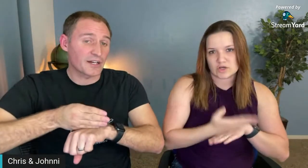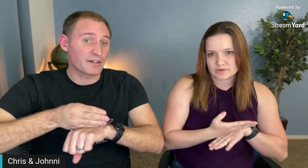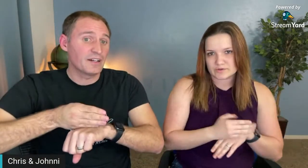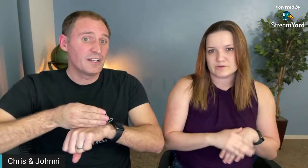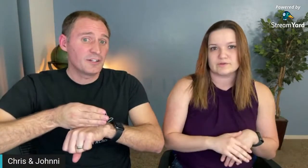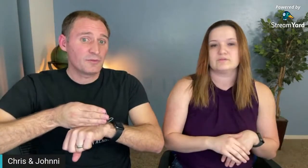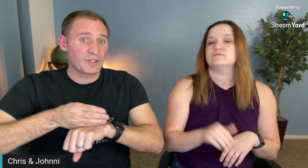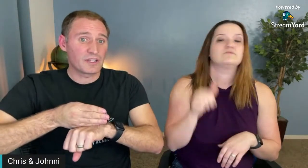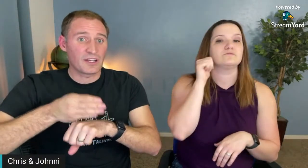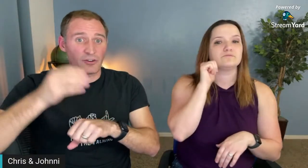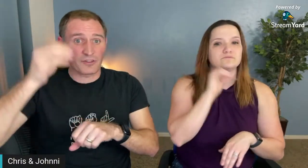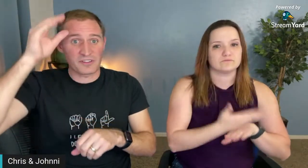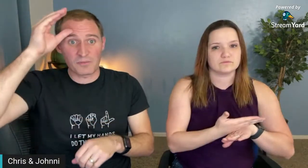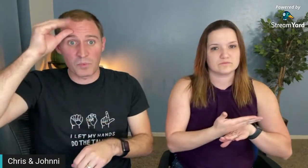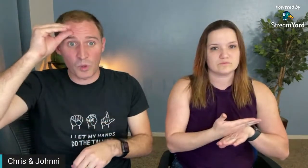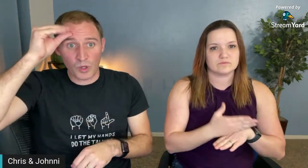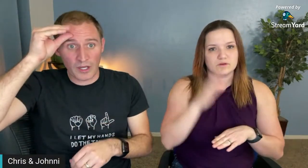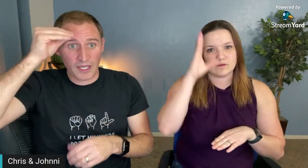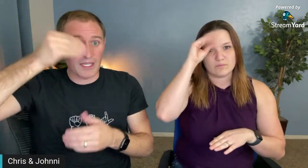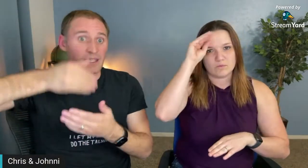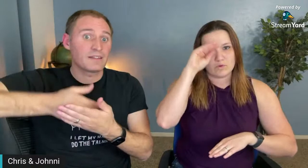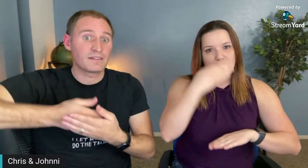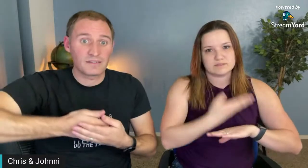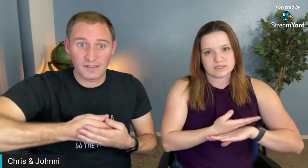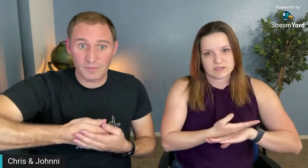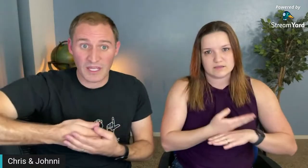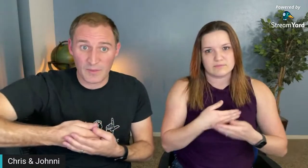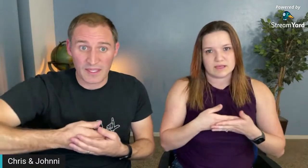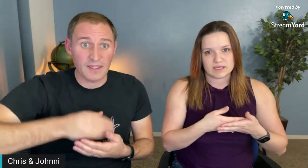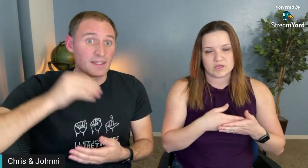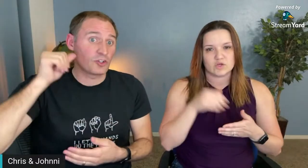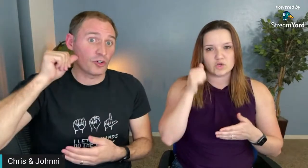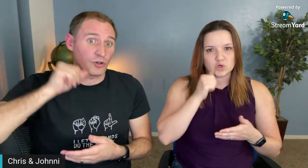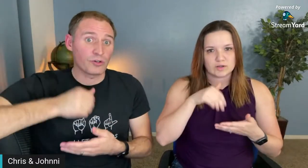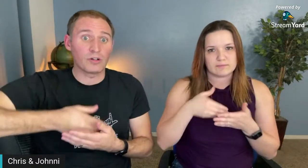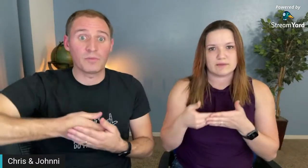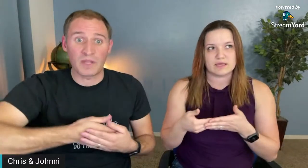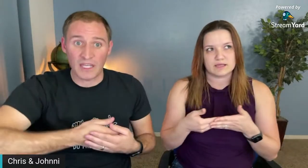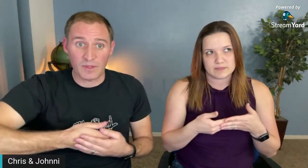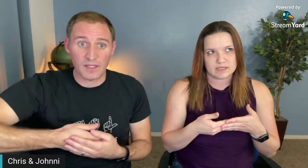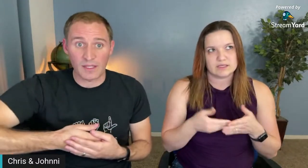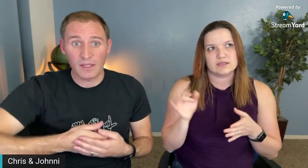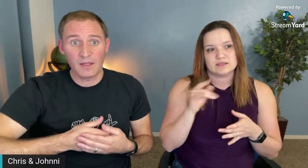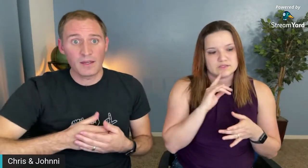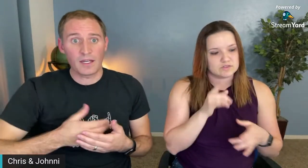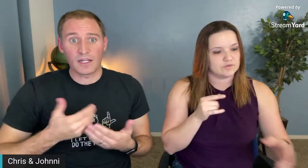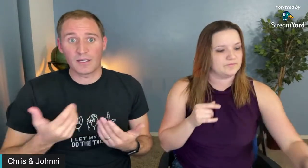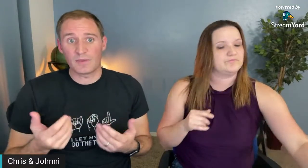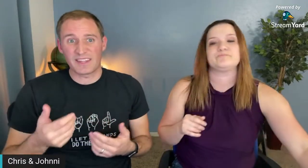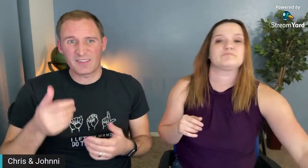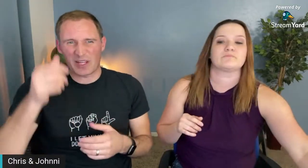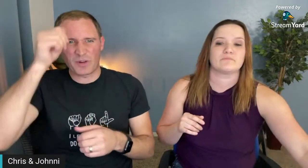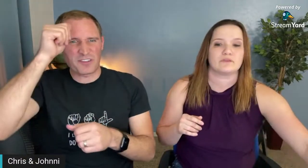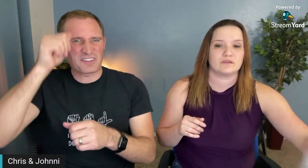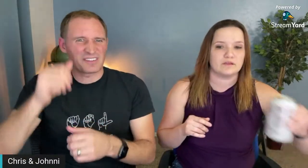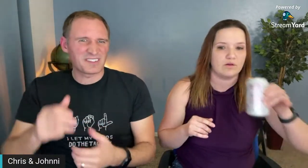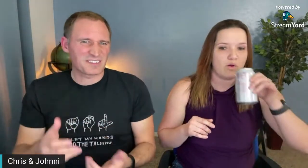daughter, or there's boy, baby, girl, baby. And then like brothers and sisters,